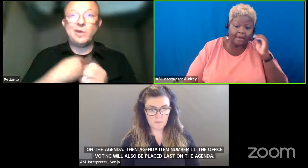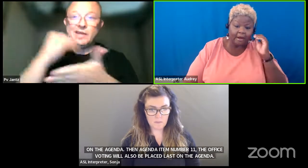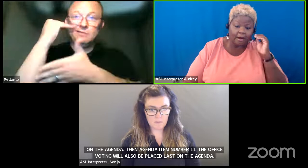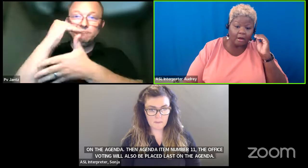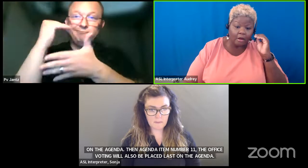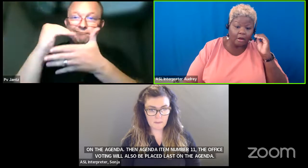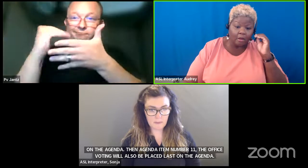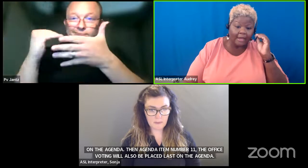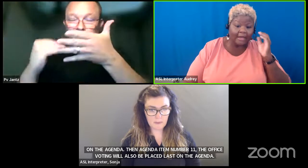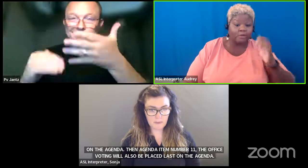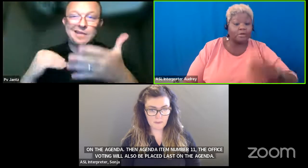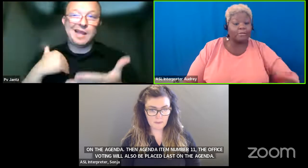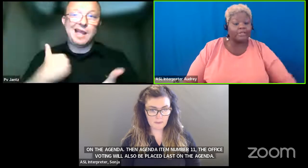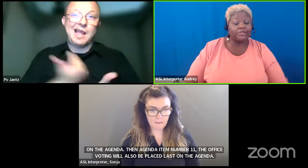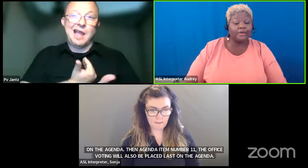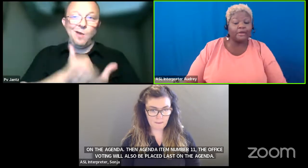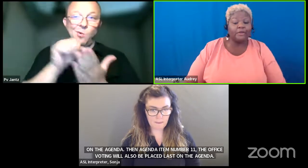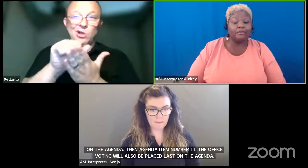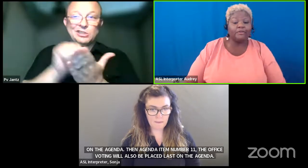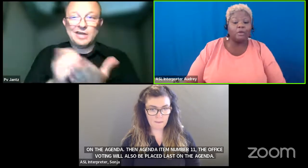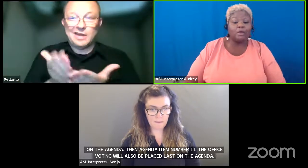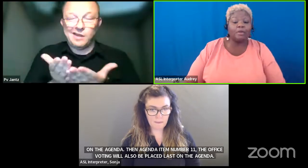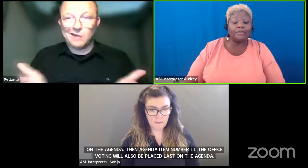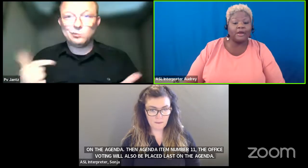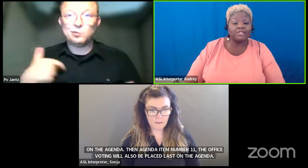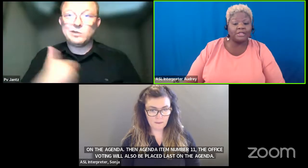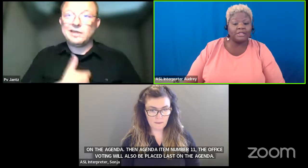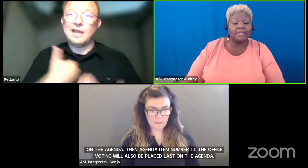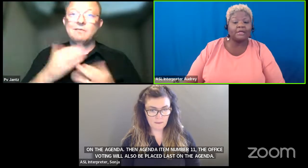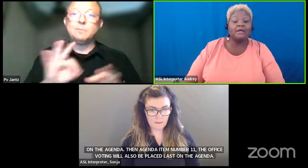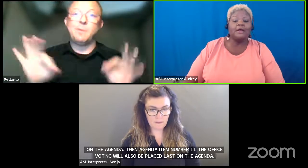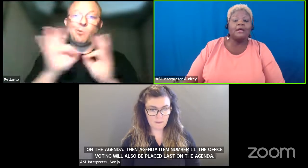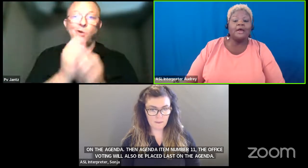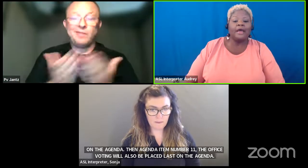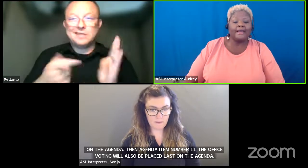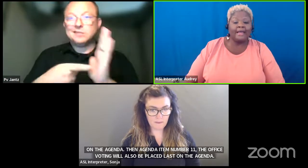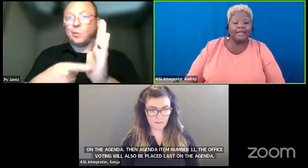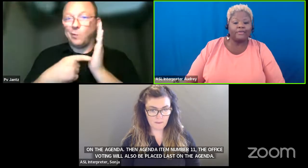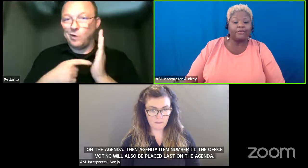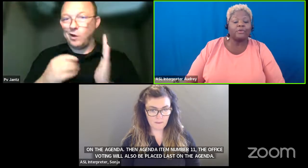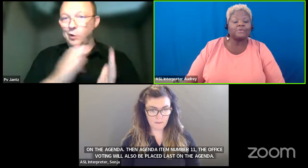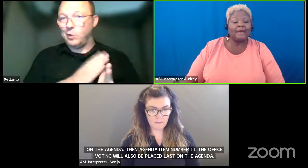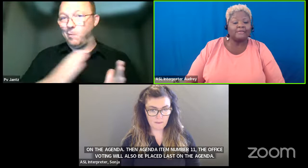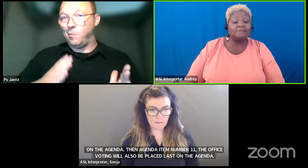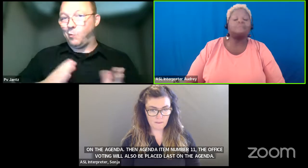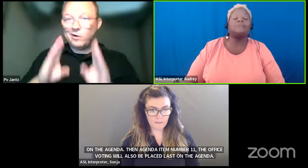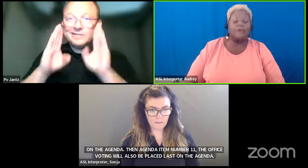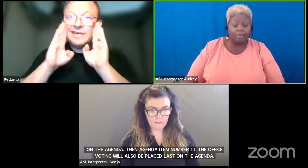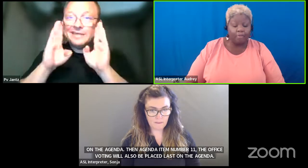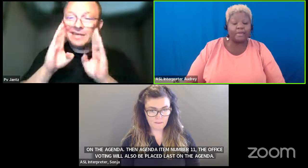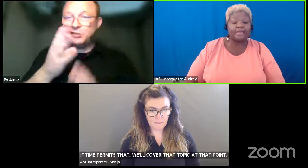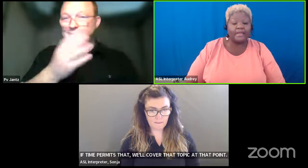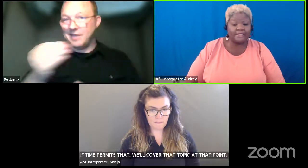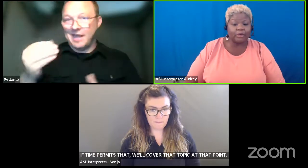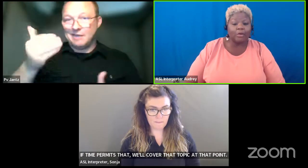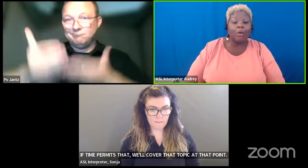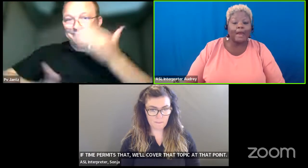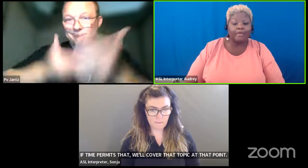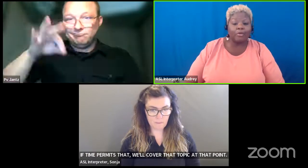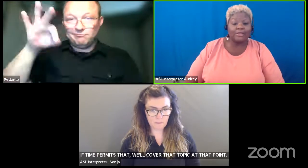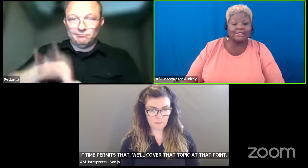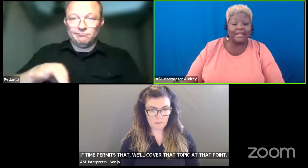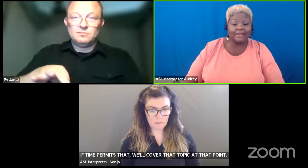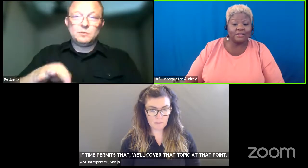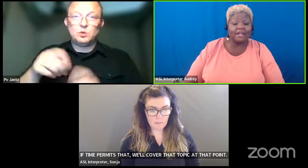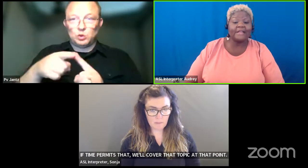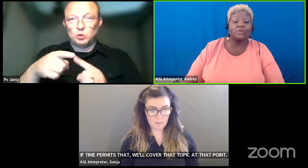From there, again, we're going to make sure that we flow along with our agenda and getting through, because we have some important things that require